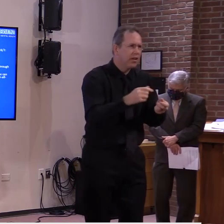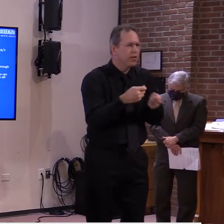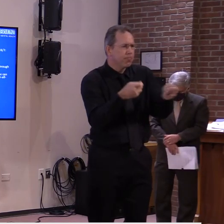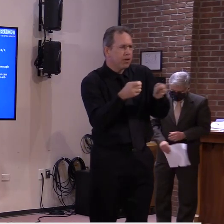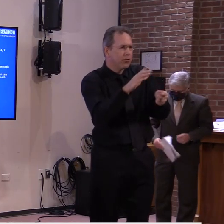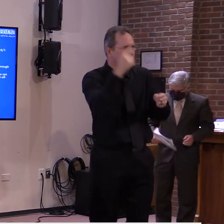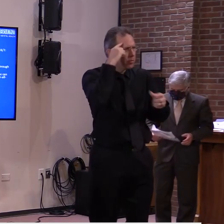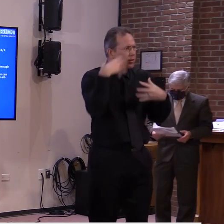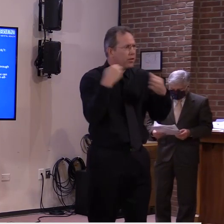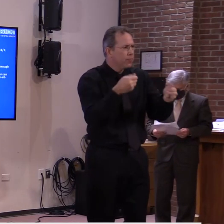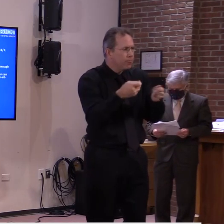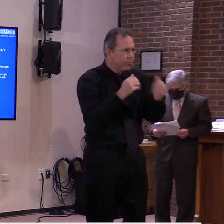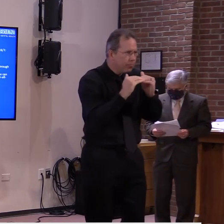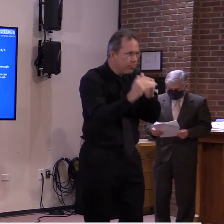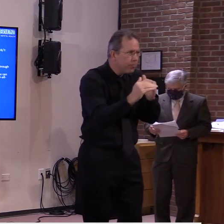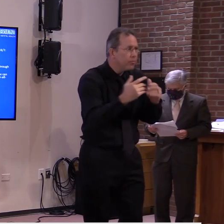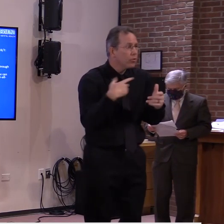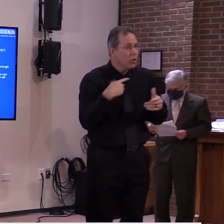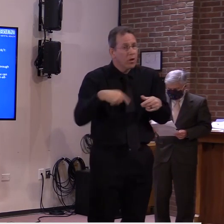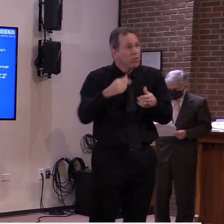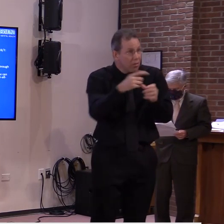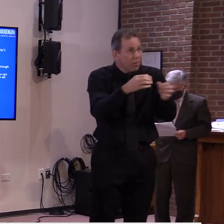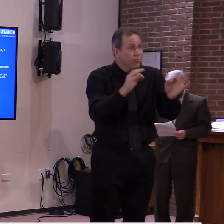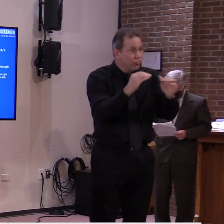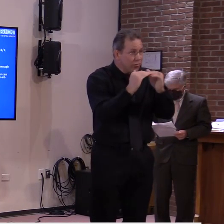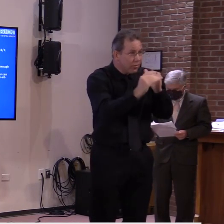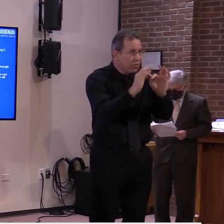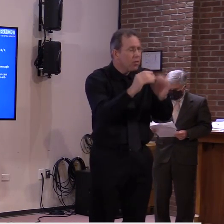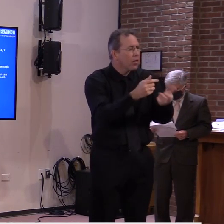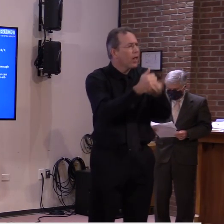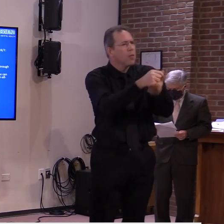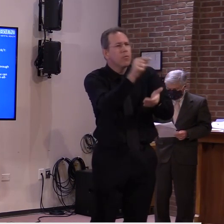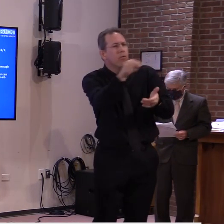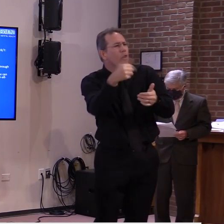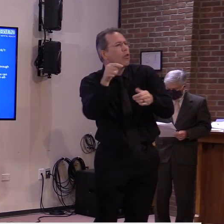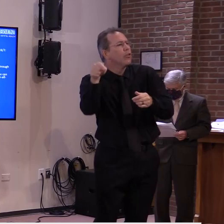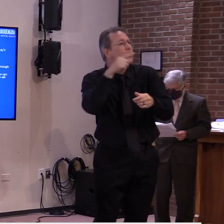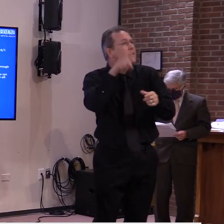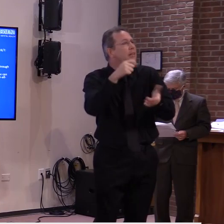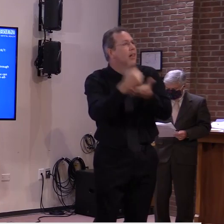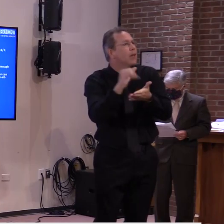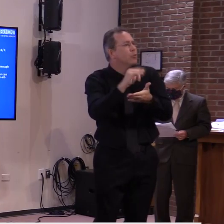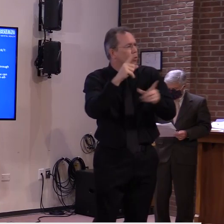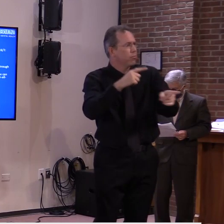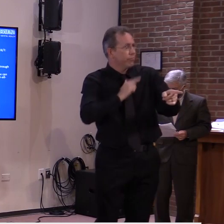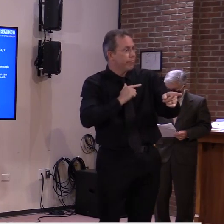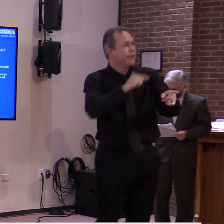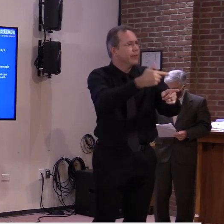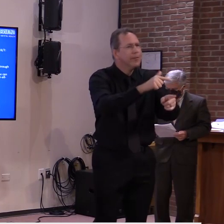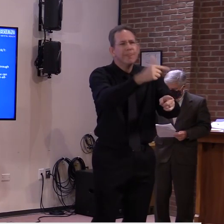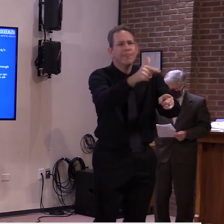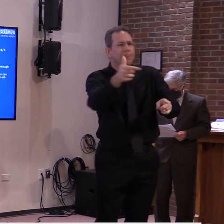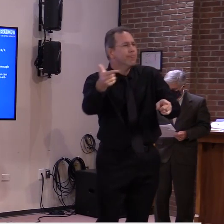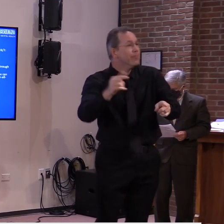better, and engage in your communities in a way that is possible and safe. Helping others helps counter